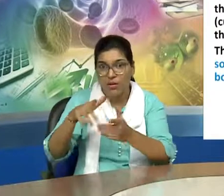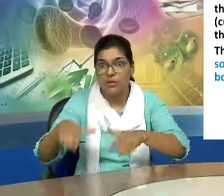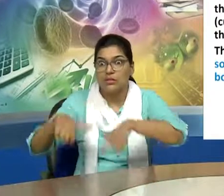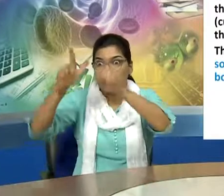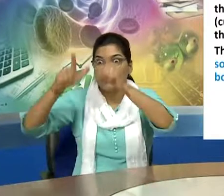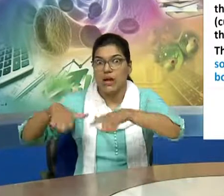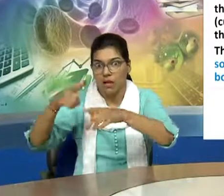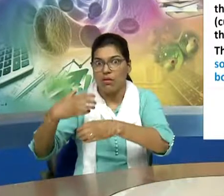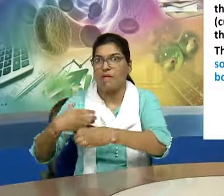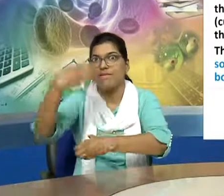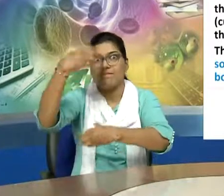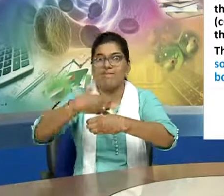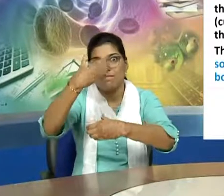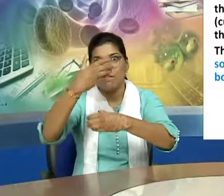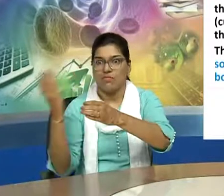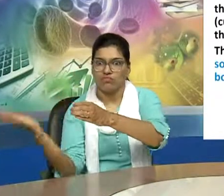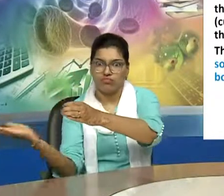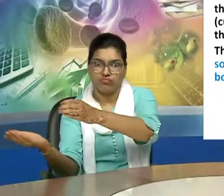rough or which is not plain.